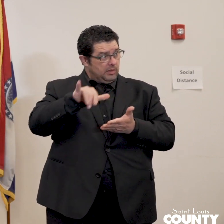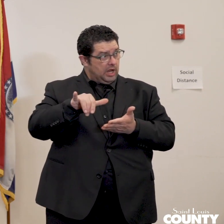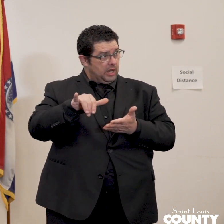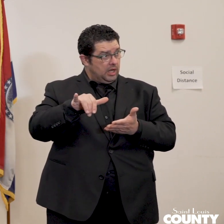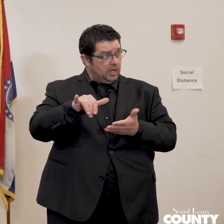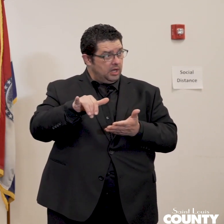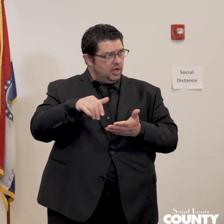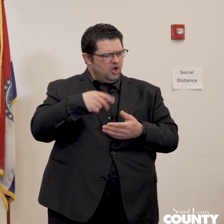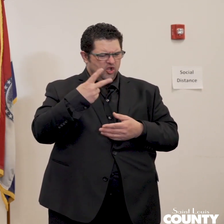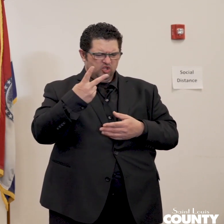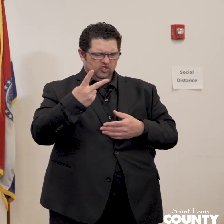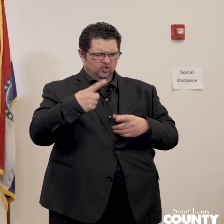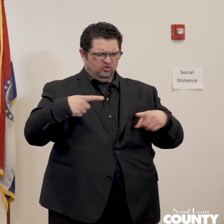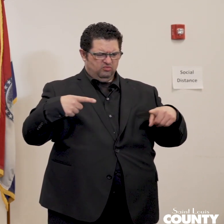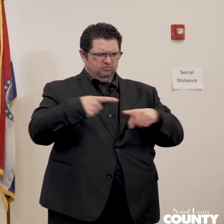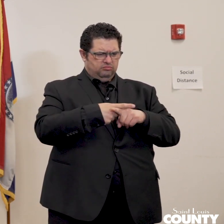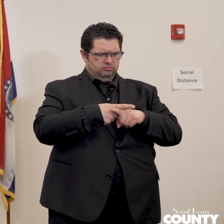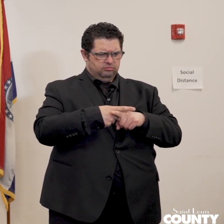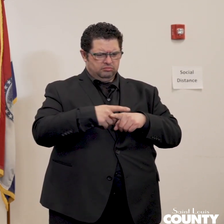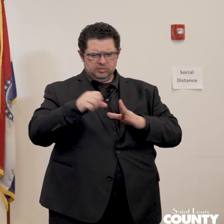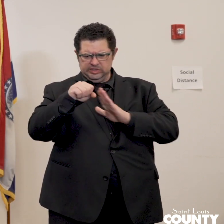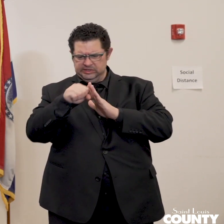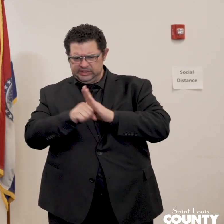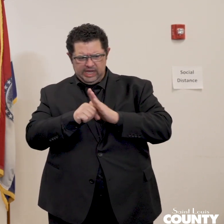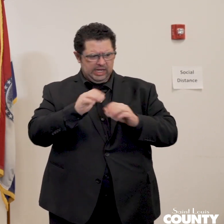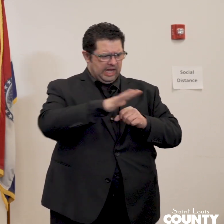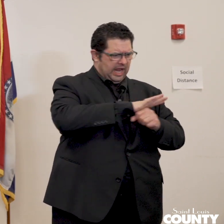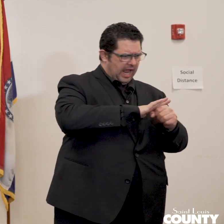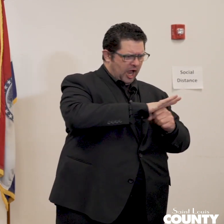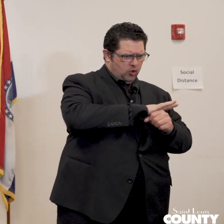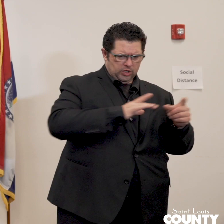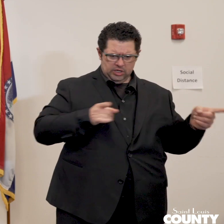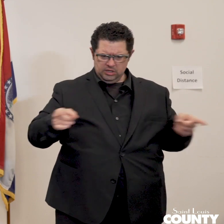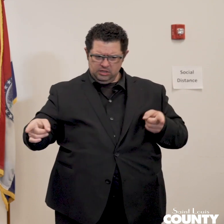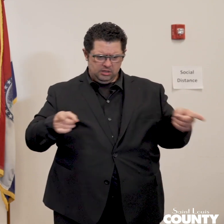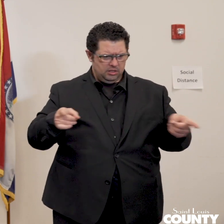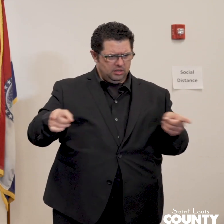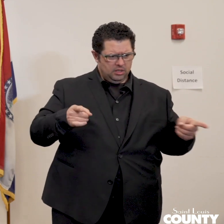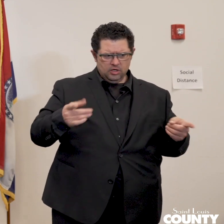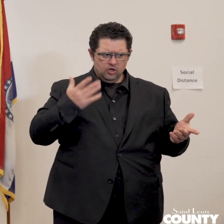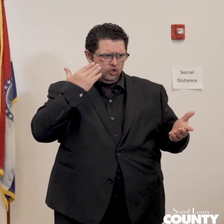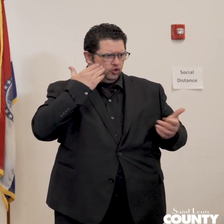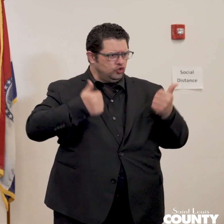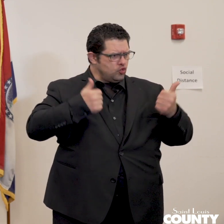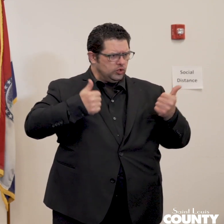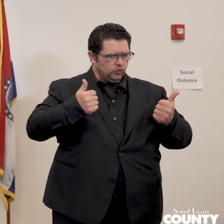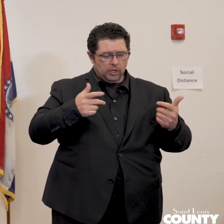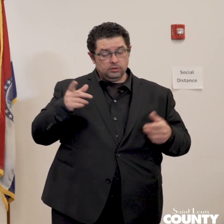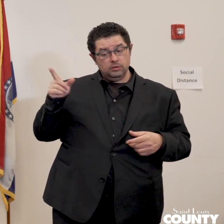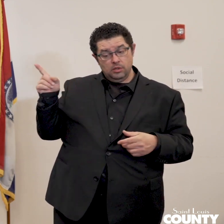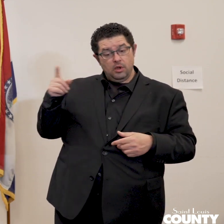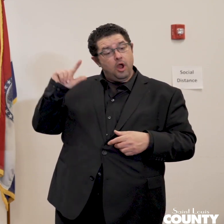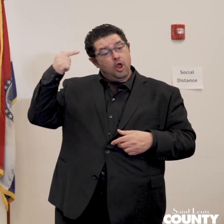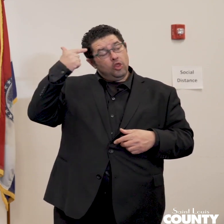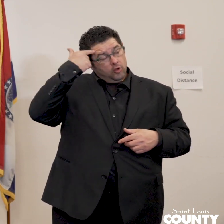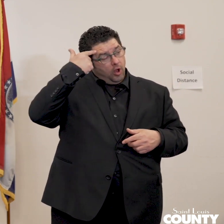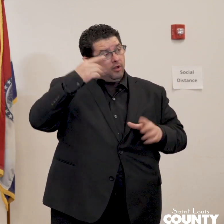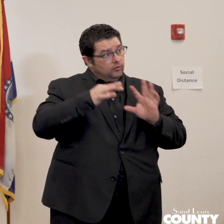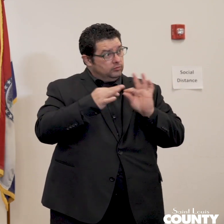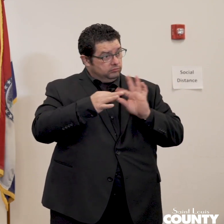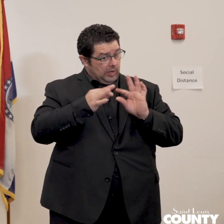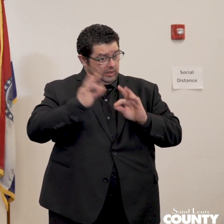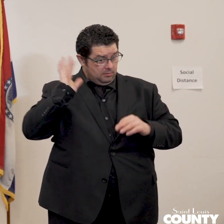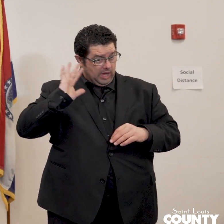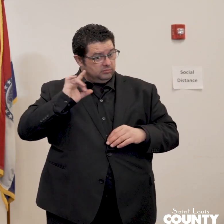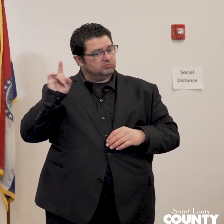the two stay-at-home orders, the state one and the county one, do we know which one holds more weight, which one supersedes which? Yes, the governor has stated in the past and will continue